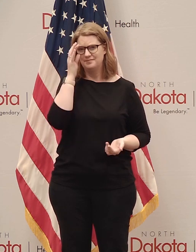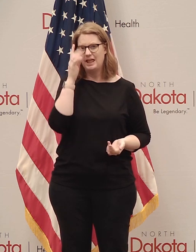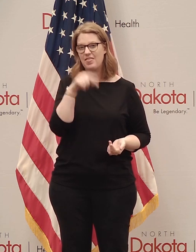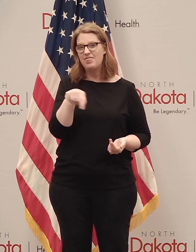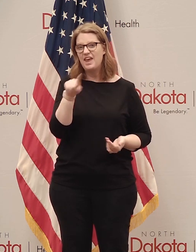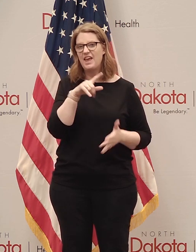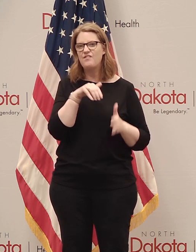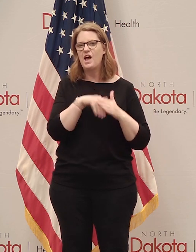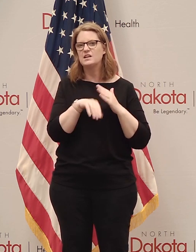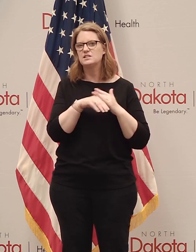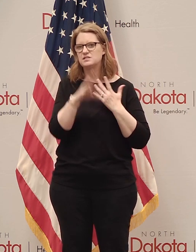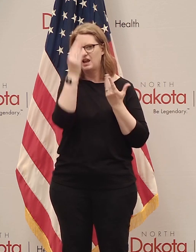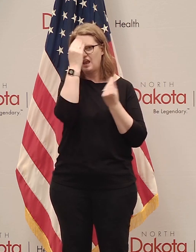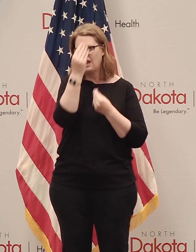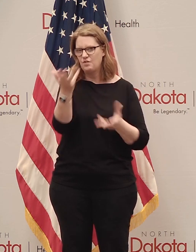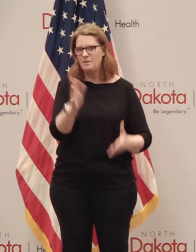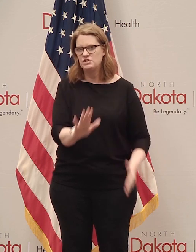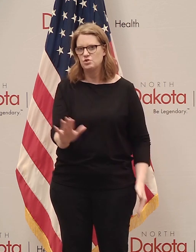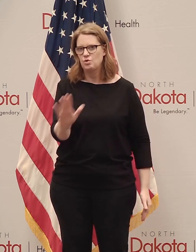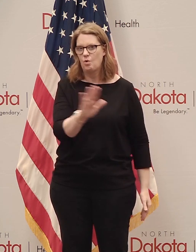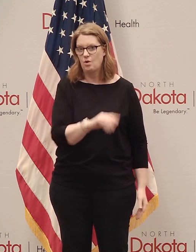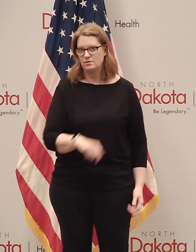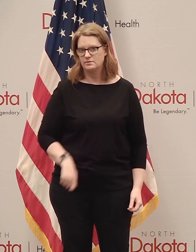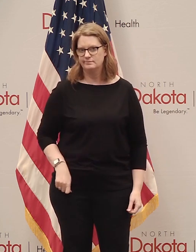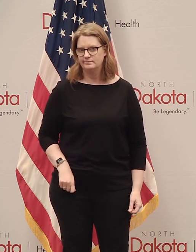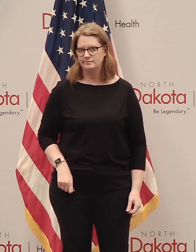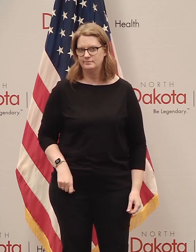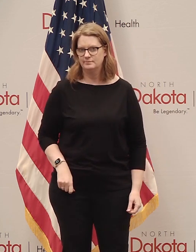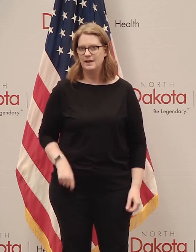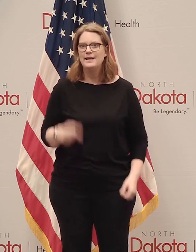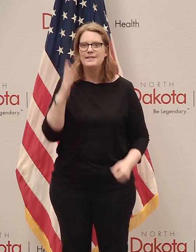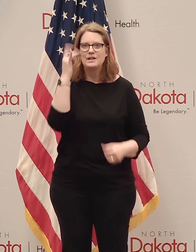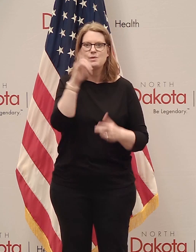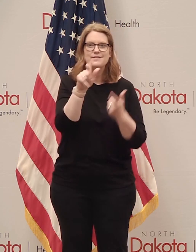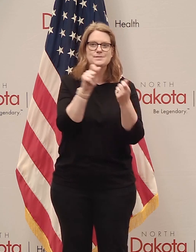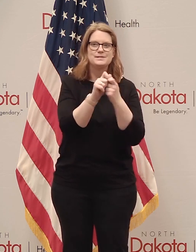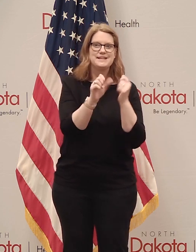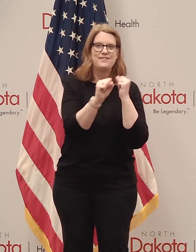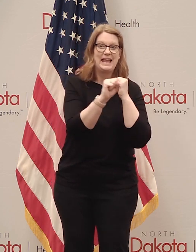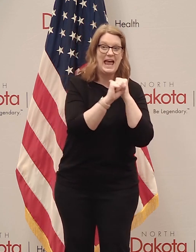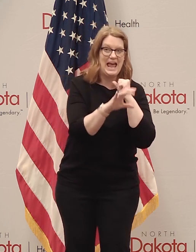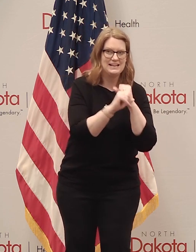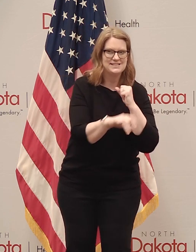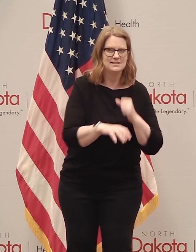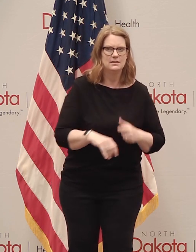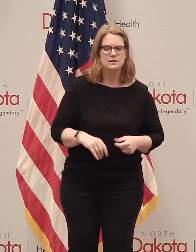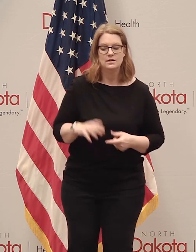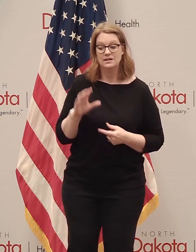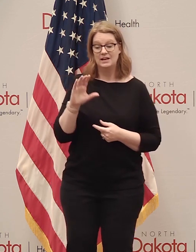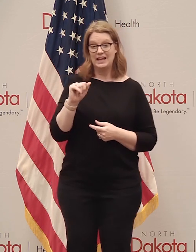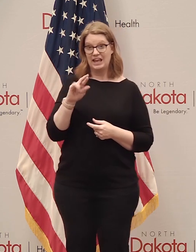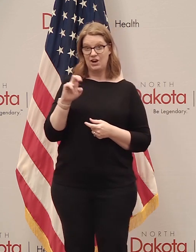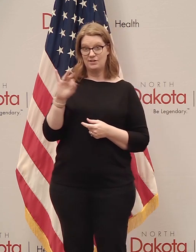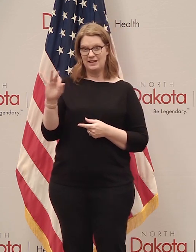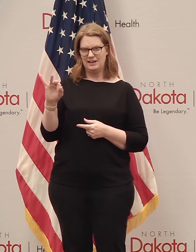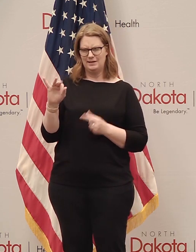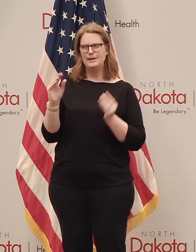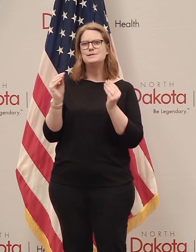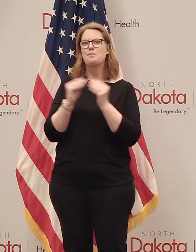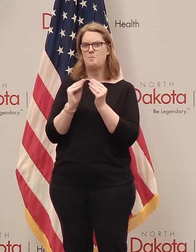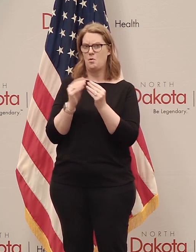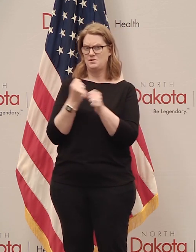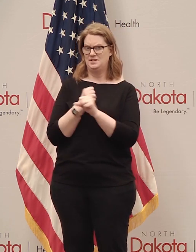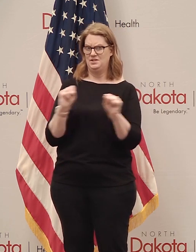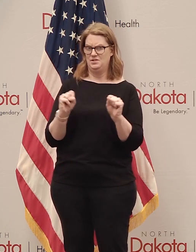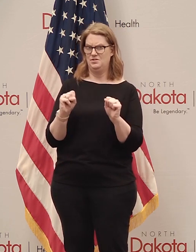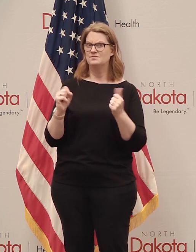to all of your information, and that's why you get targeted ads. Care 19 is about the most secure thing you could possibly have on your phone of